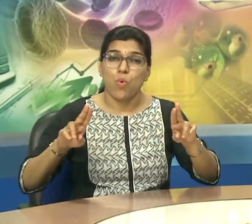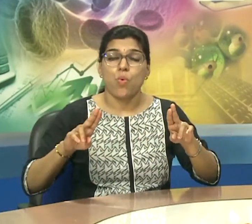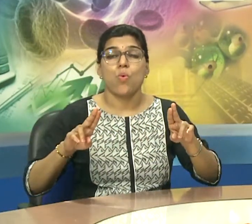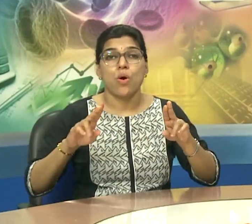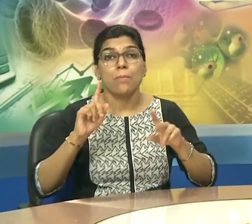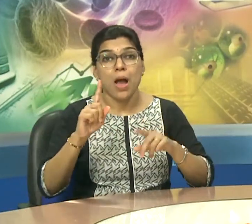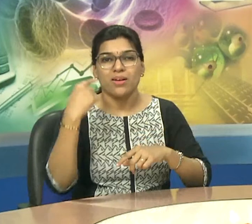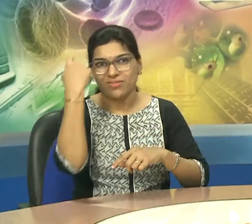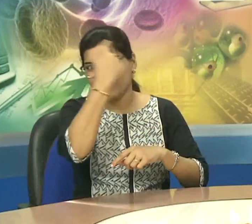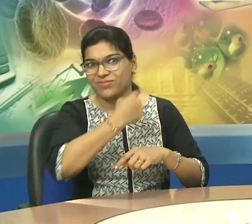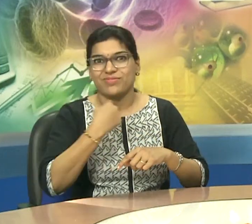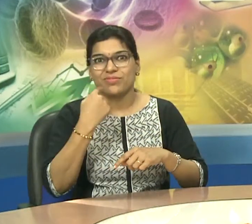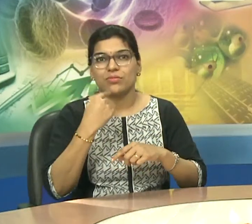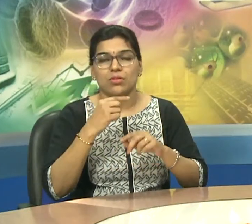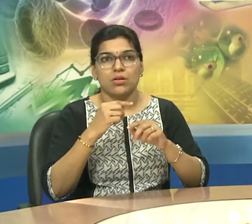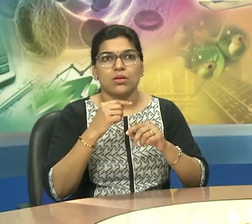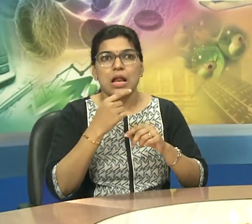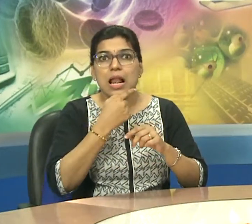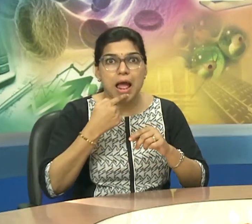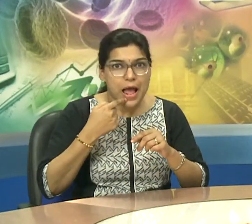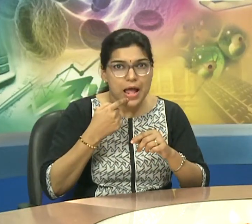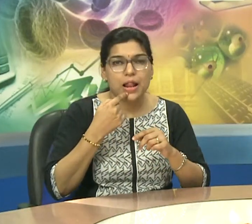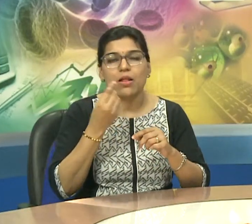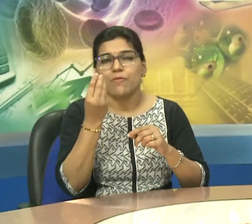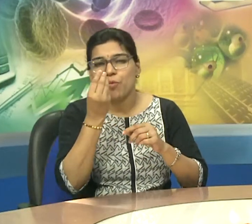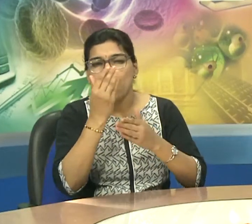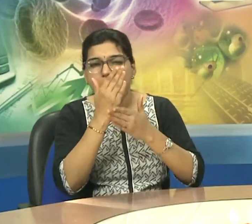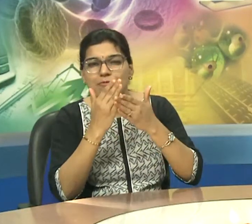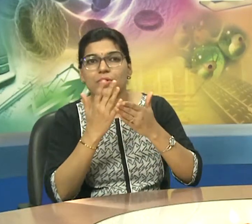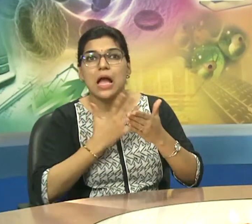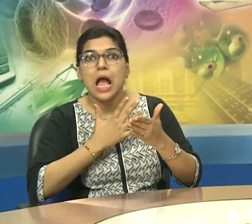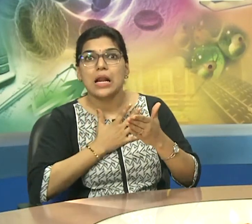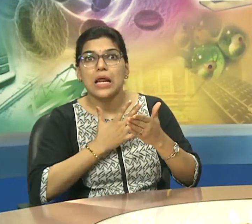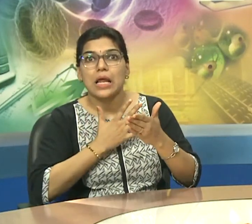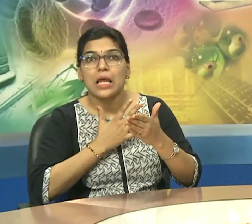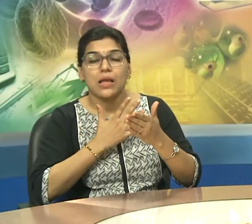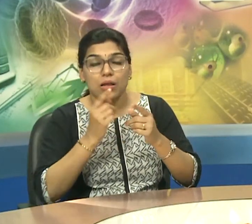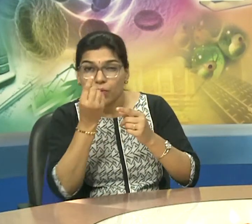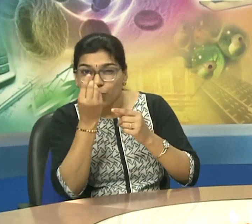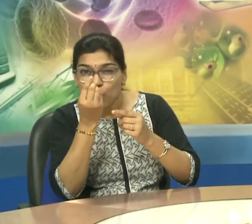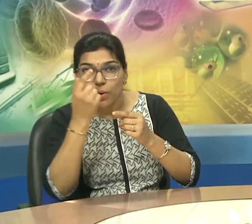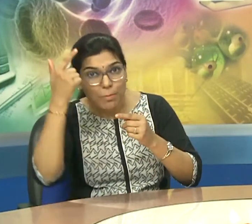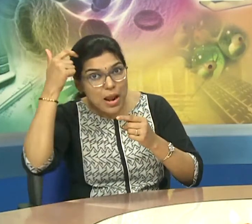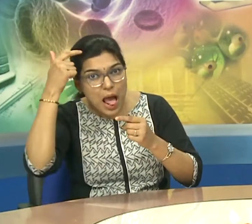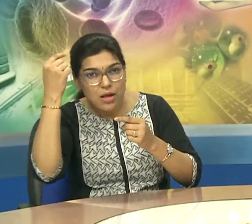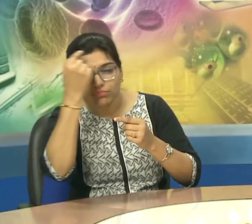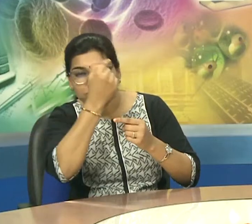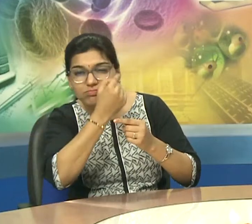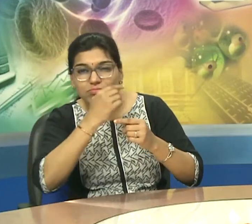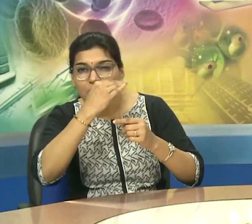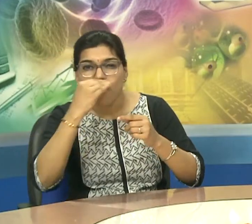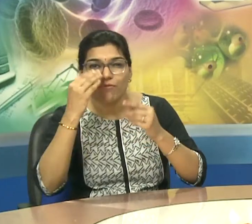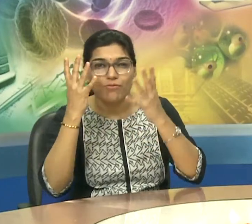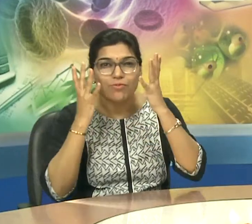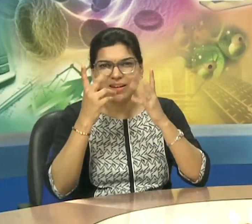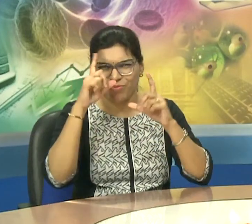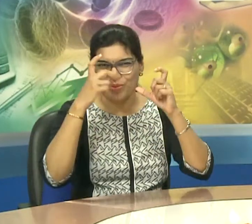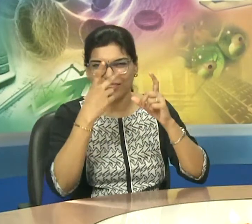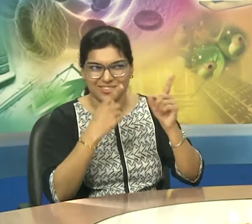And it is noted that their faces have red